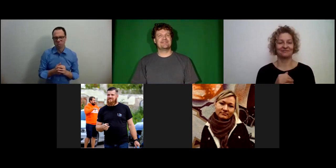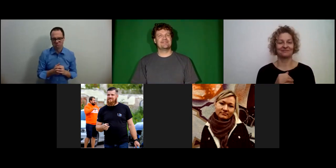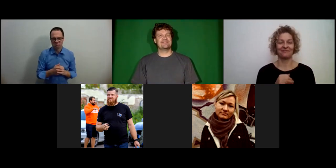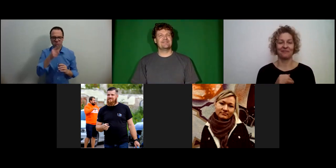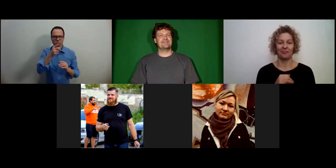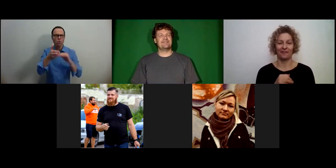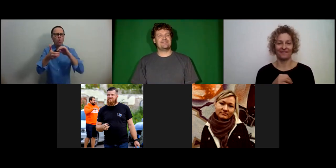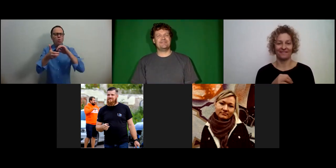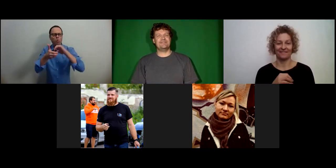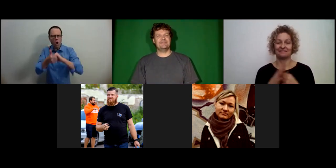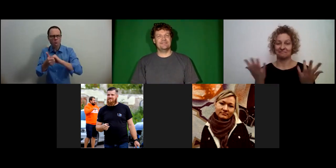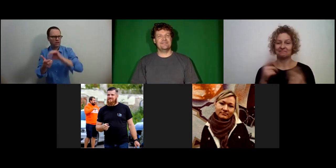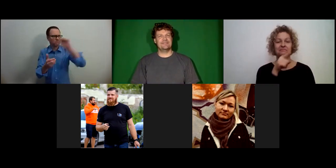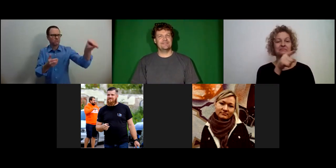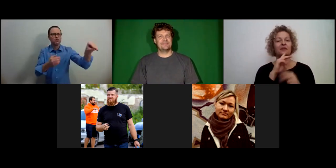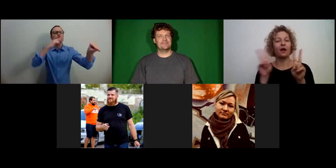Wow.